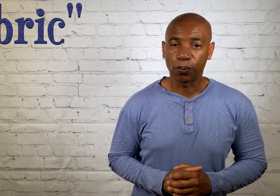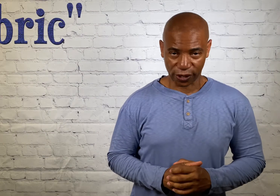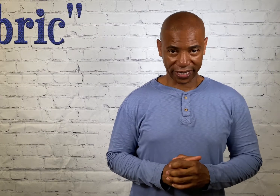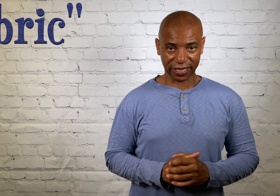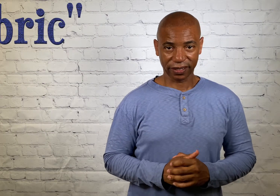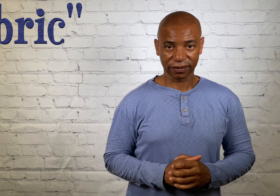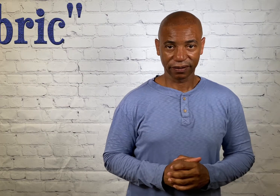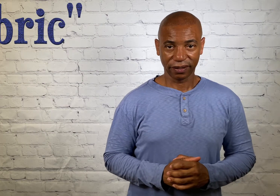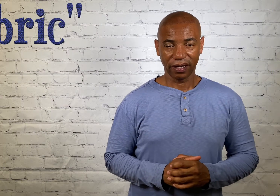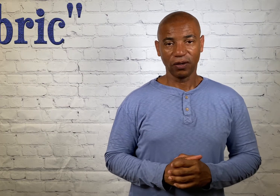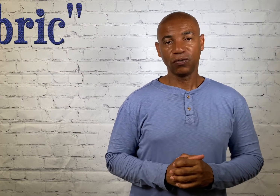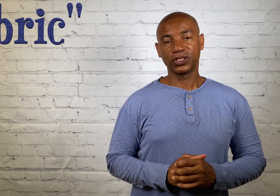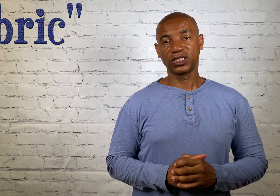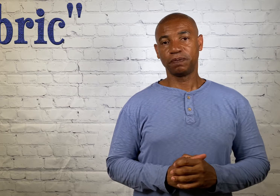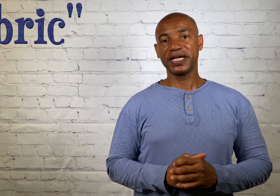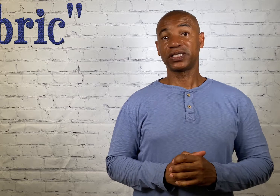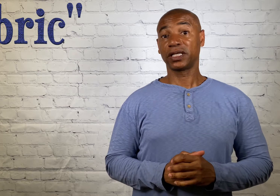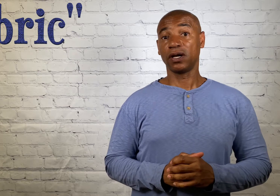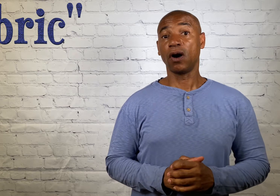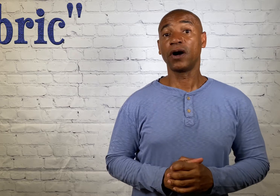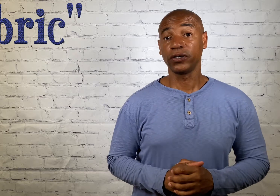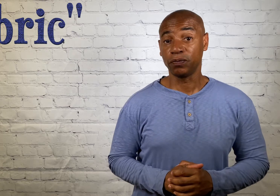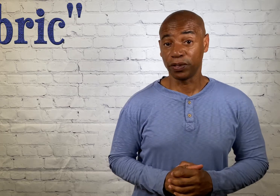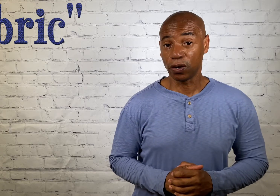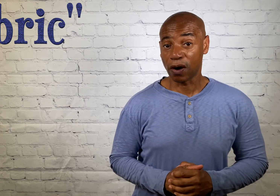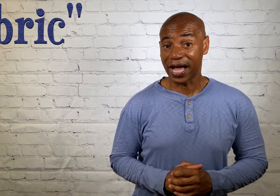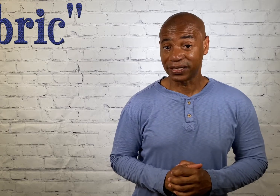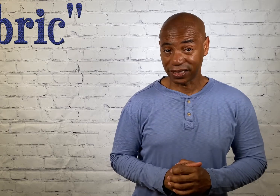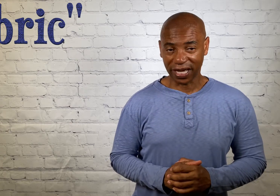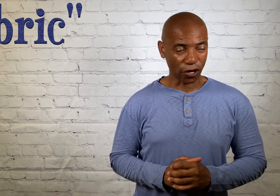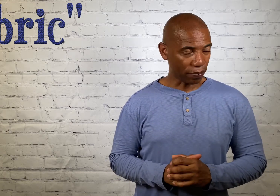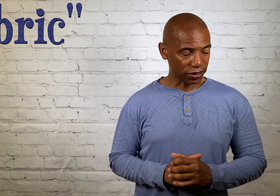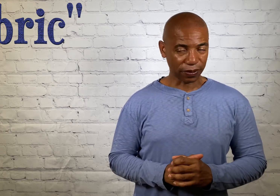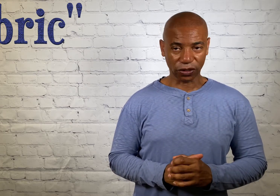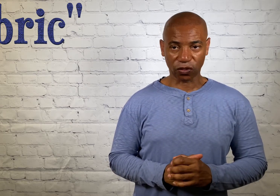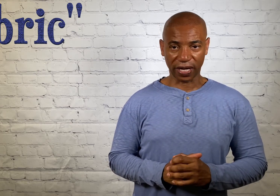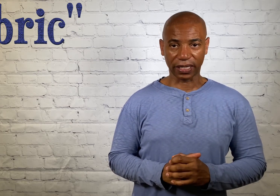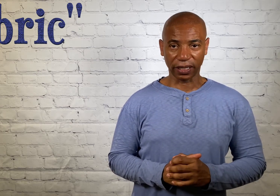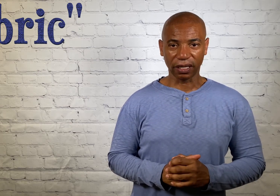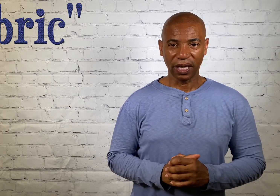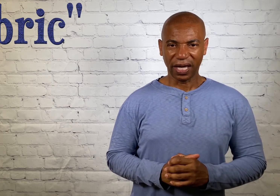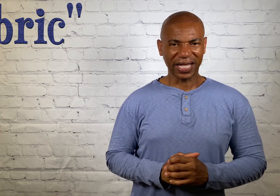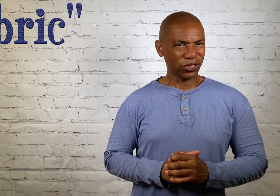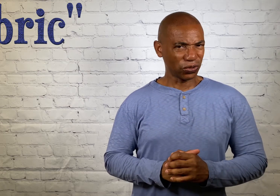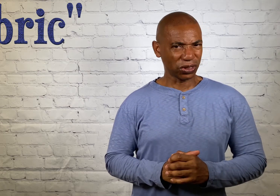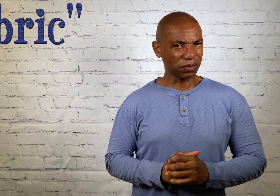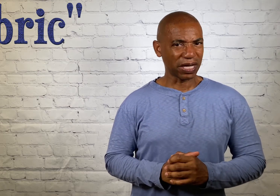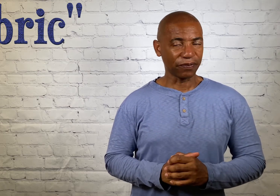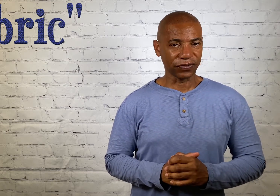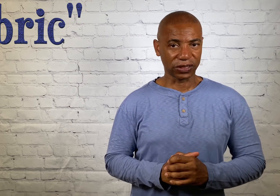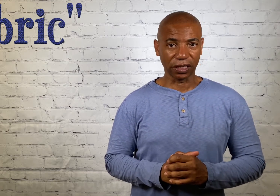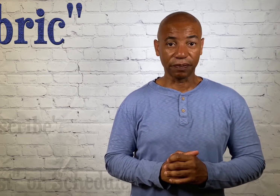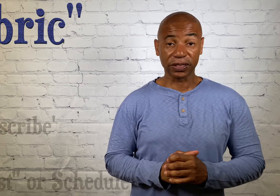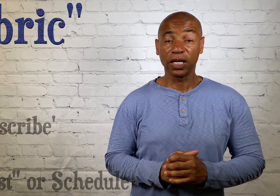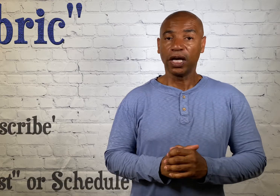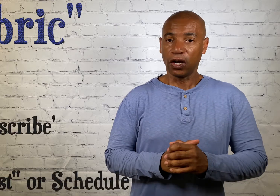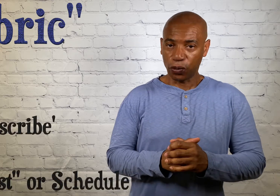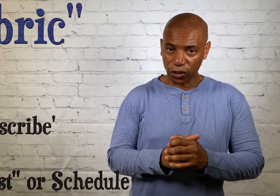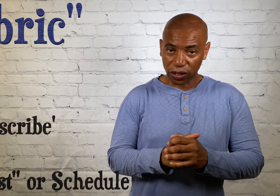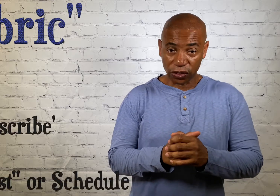Rubric, which is basically R-U-B-R-I-C. I hope I spelled it correctly. And that's usually some type of a syllabus. And what you can do